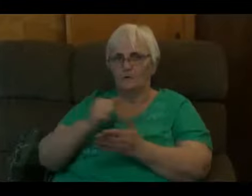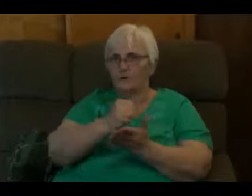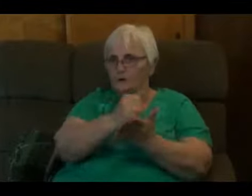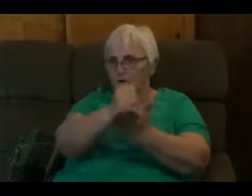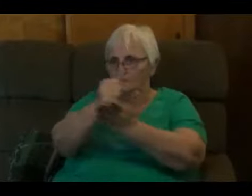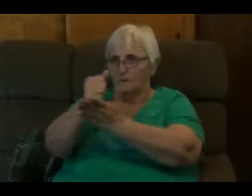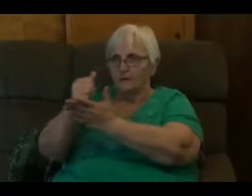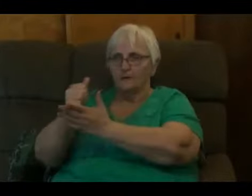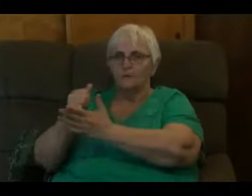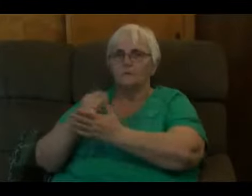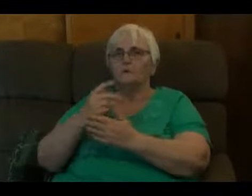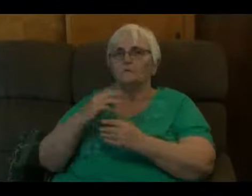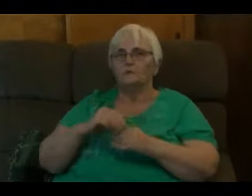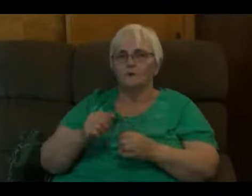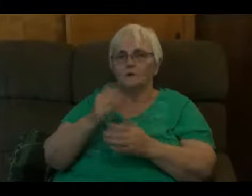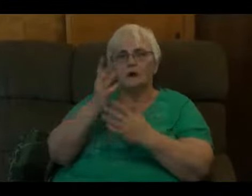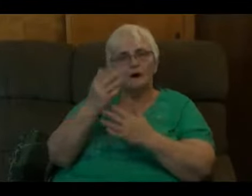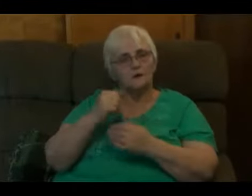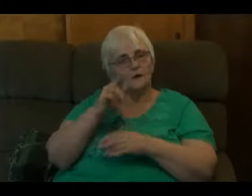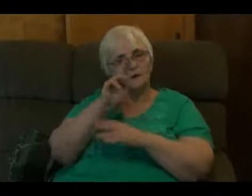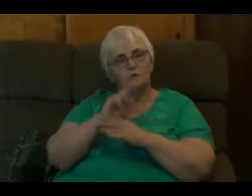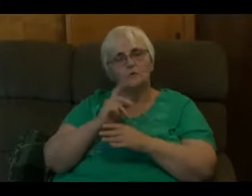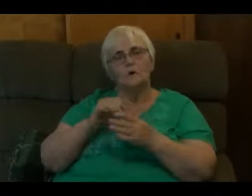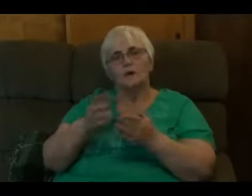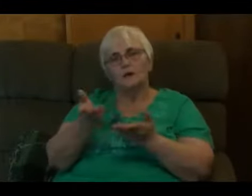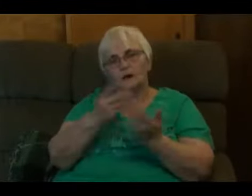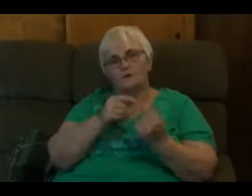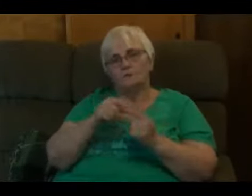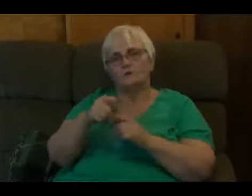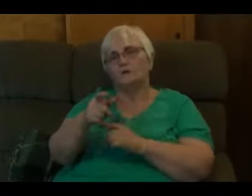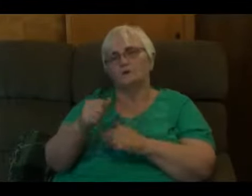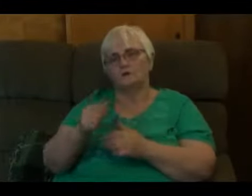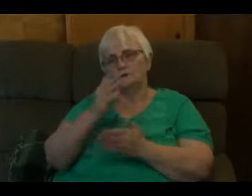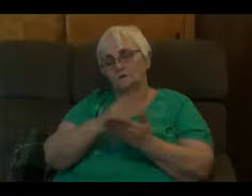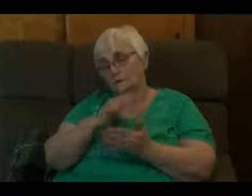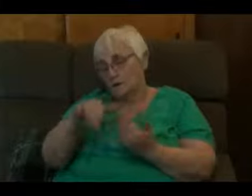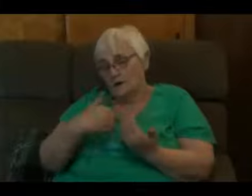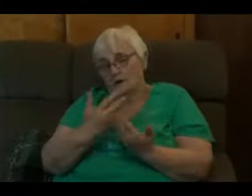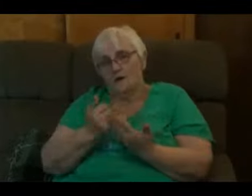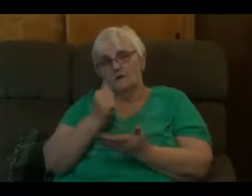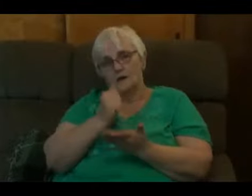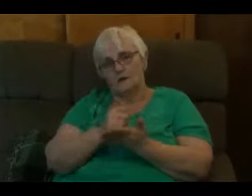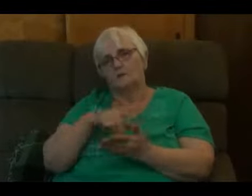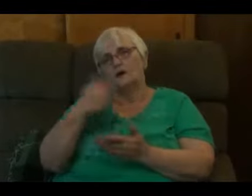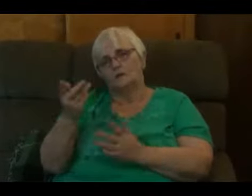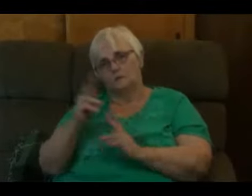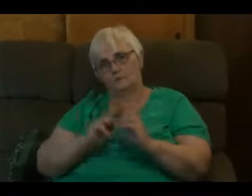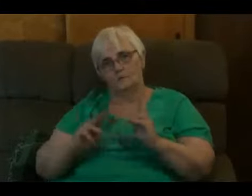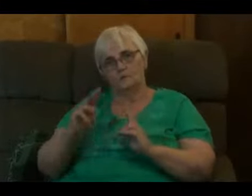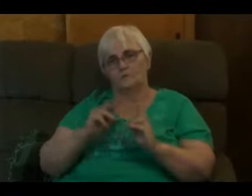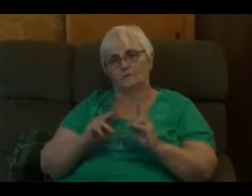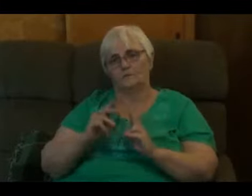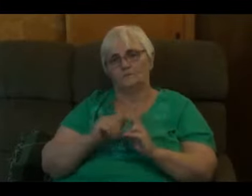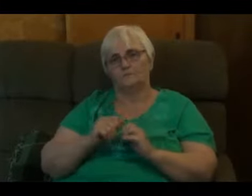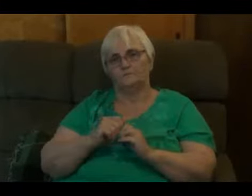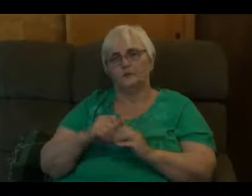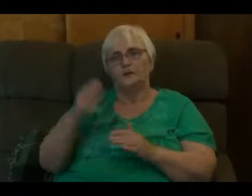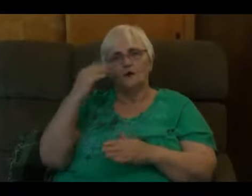Okay, to help other people. God can use what He gave you somehow to help other people. Amen. And you know, we could look at,